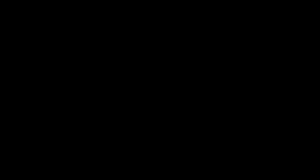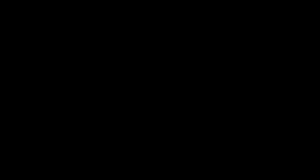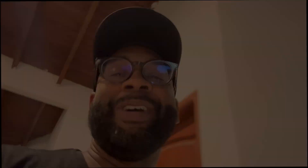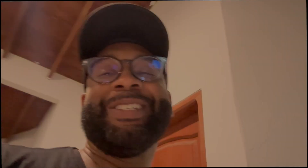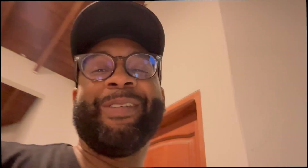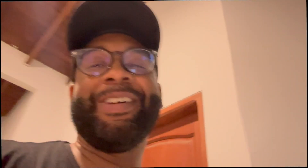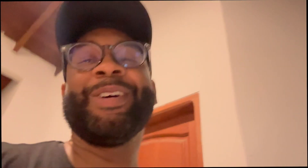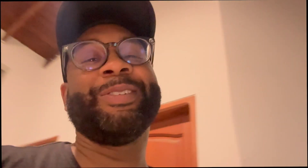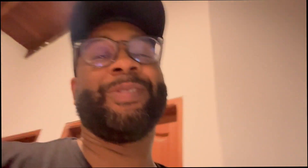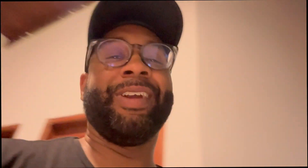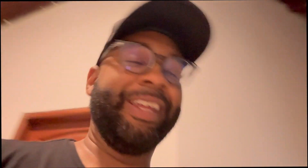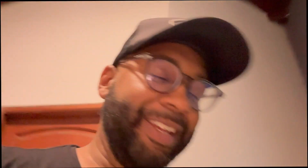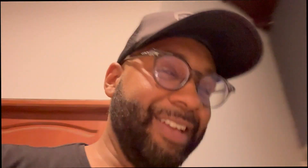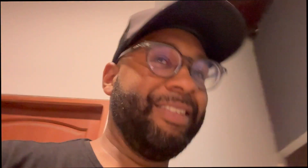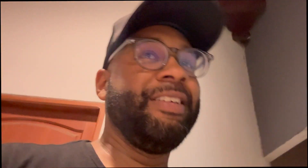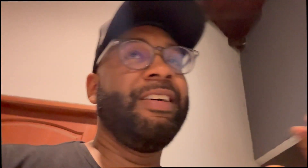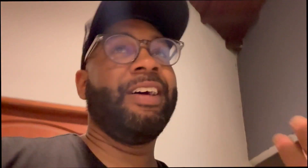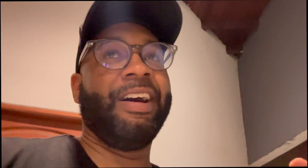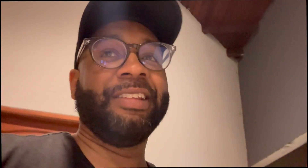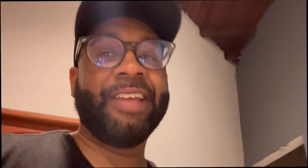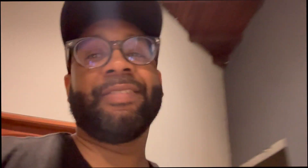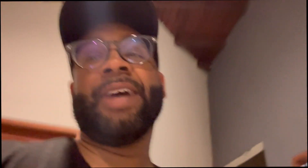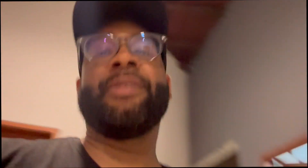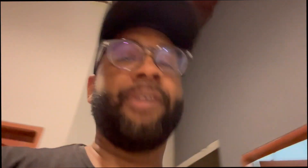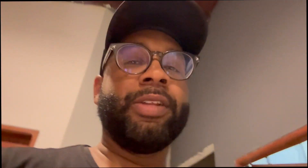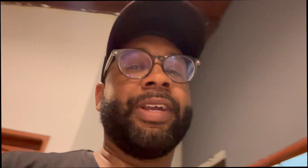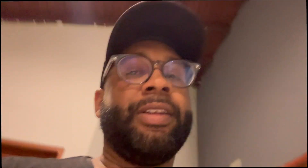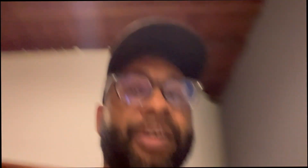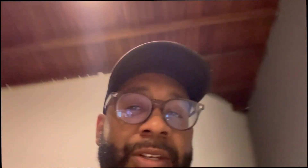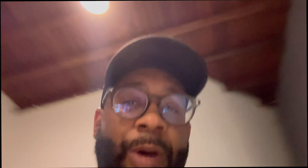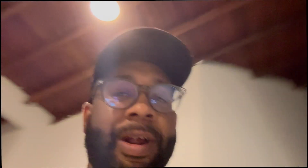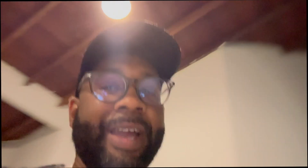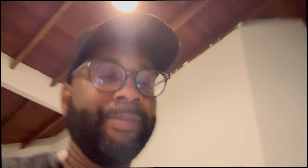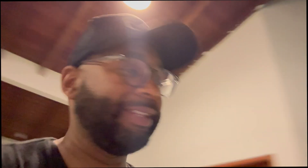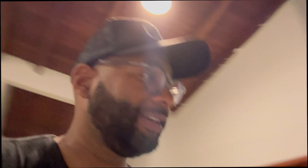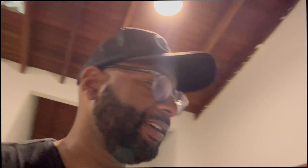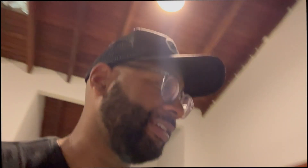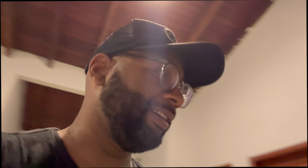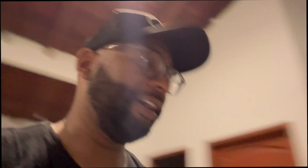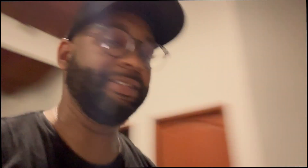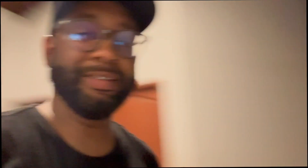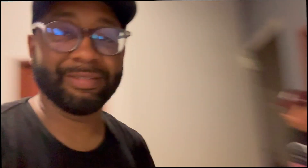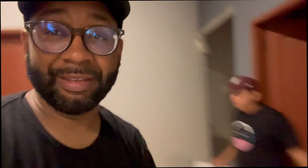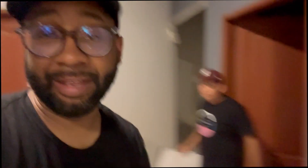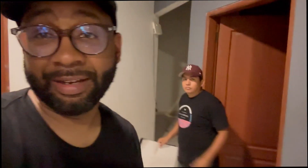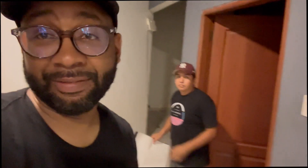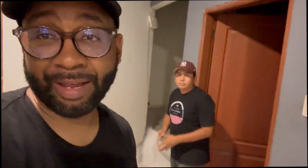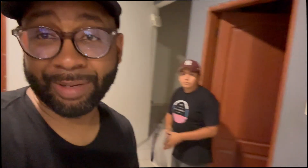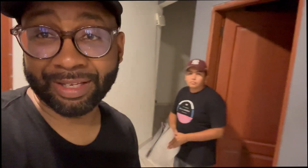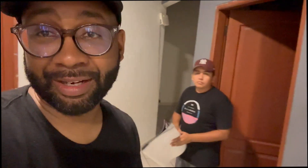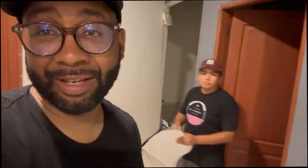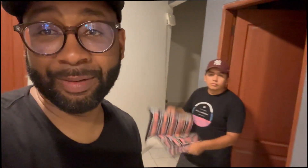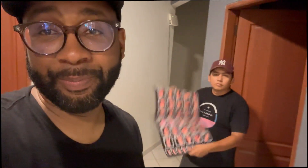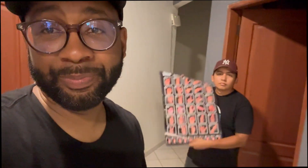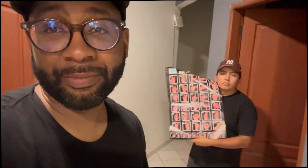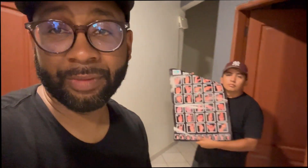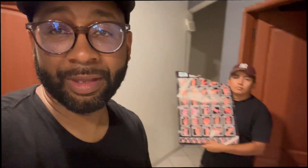If you've been watching our videos for any length of time or following along, you know where I am by looking at this, and it's not by looking at him.